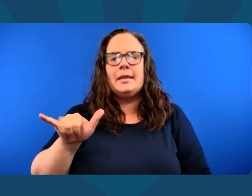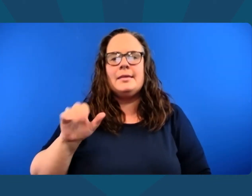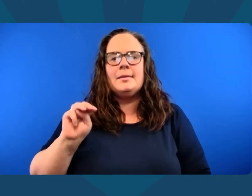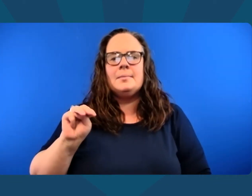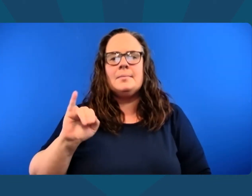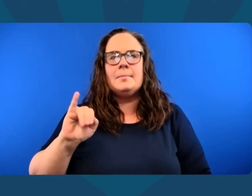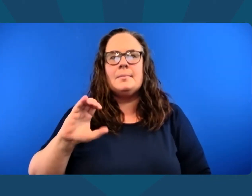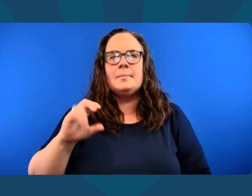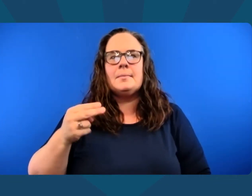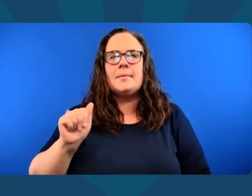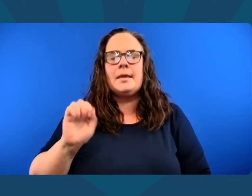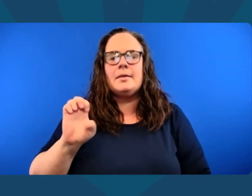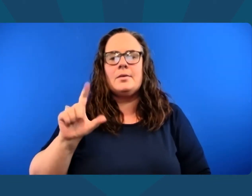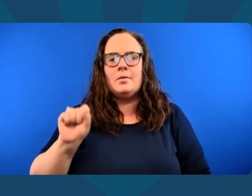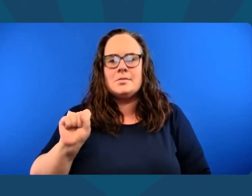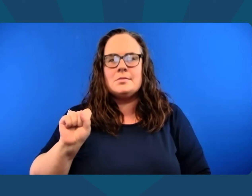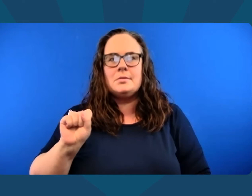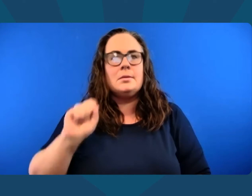Ray Michaels.